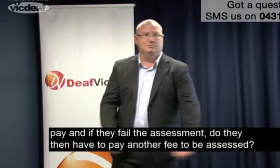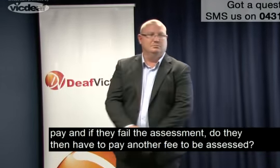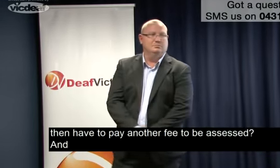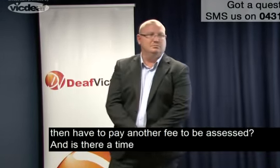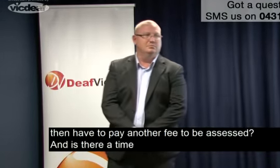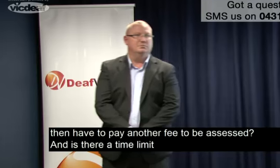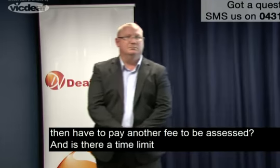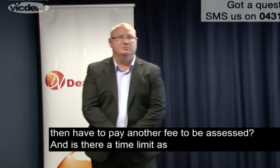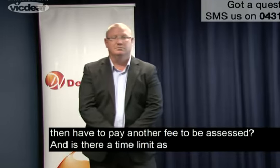times?